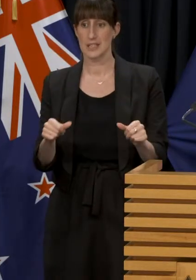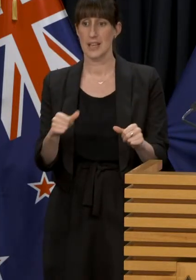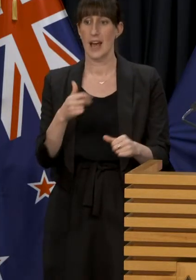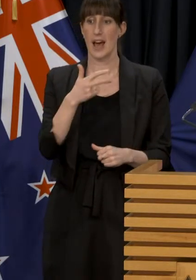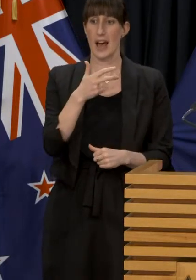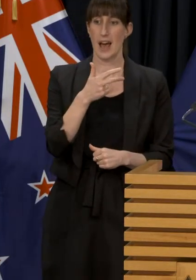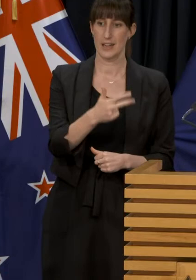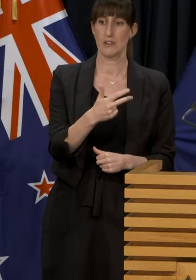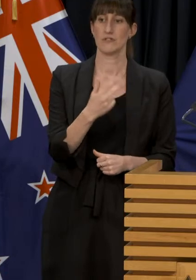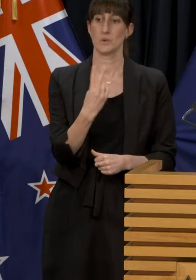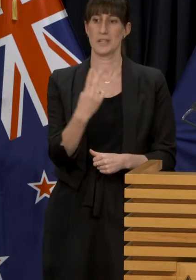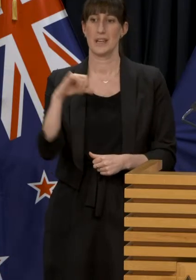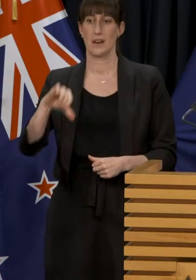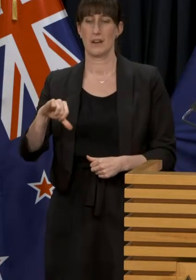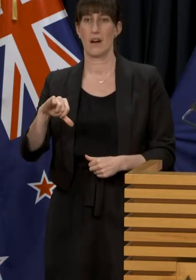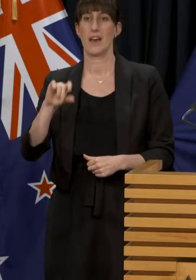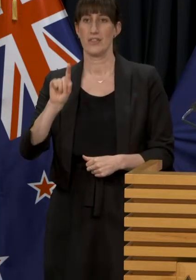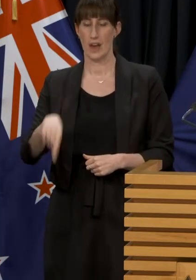82,929, with